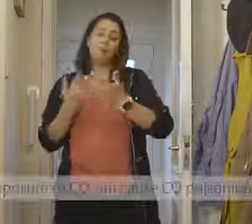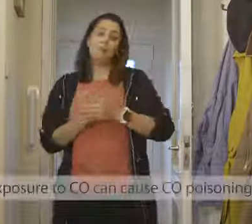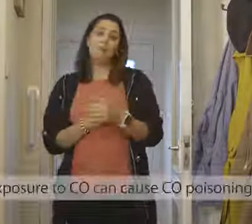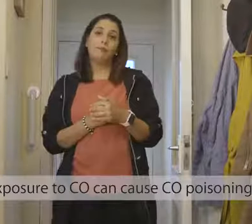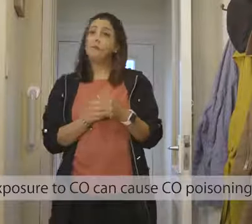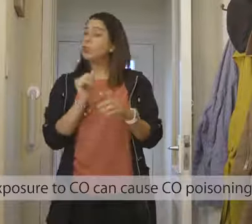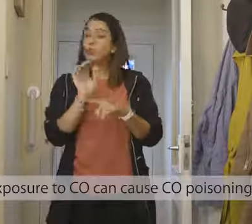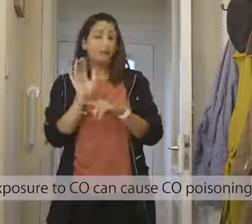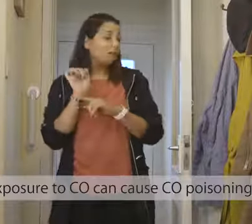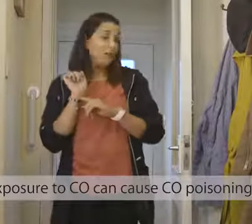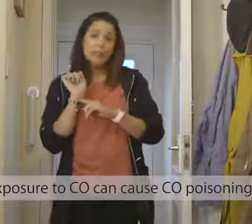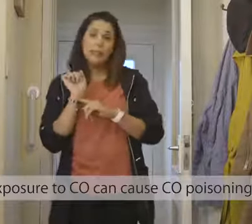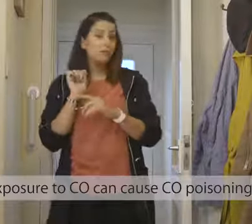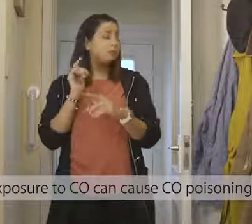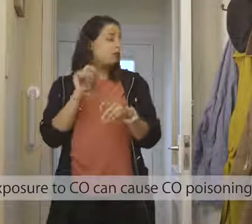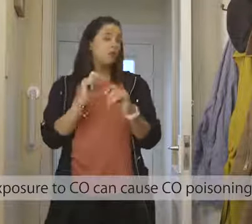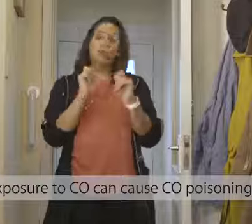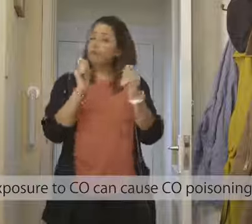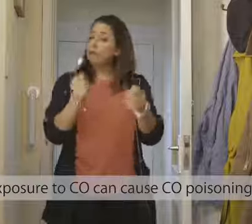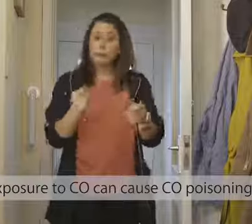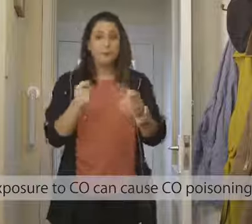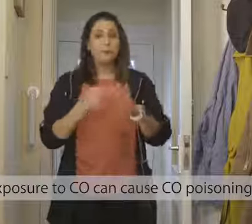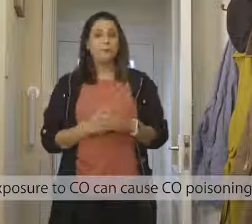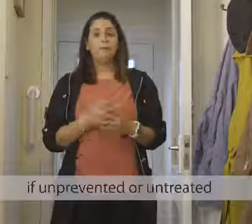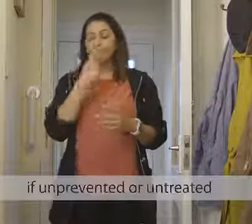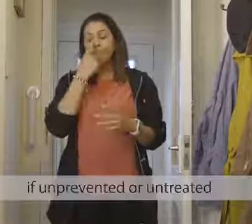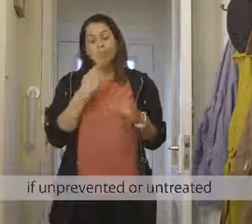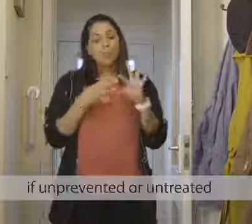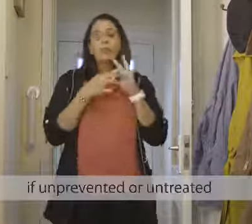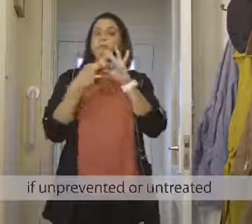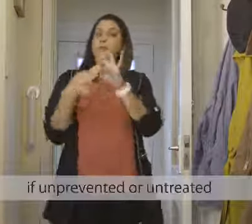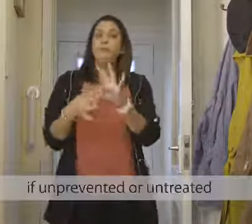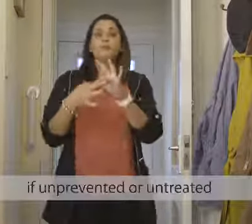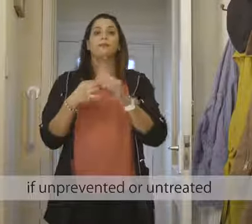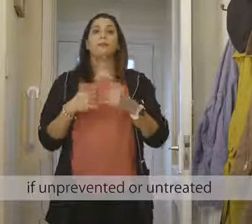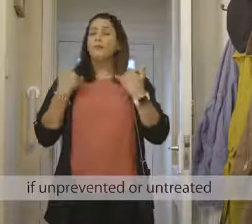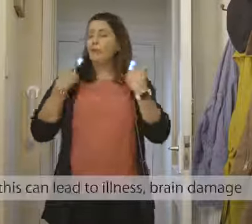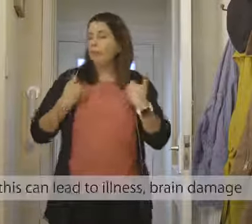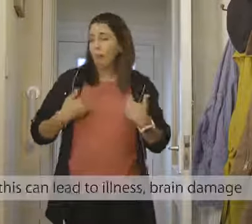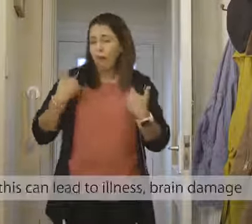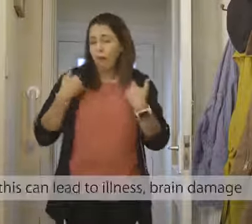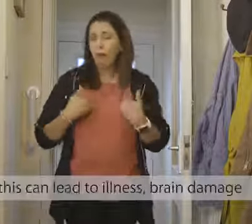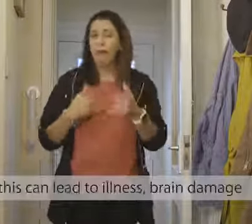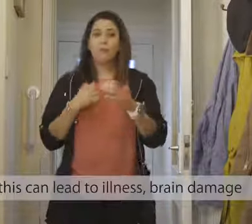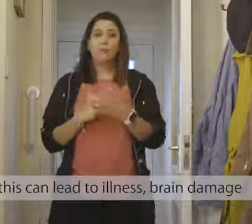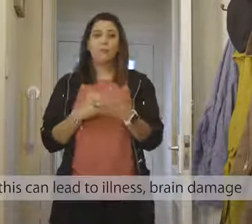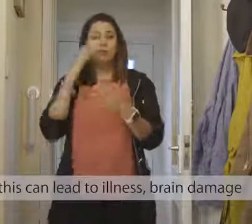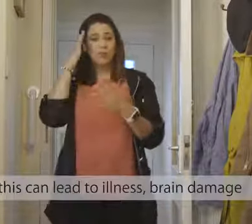Exposure to CO can cause CO poisoning. If unprevented or untreated, this can lead to illness, brain